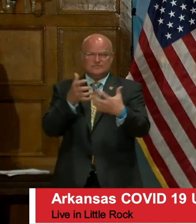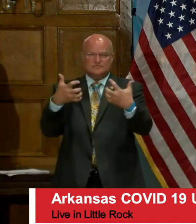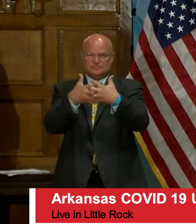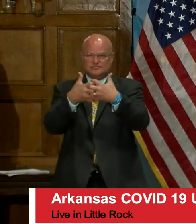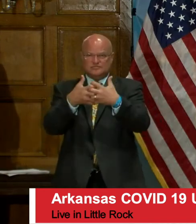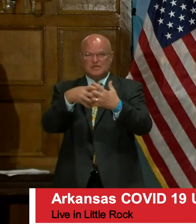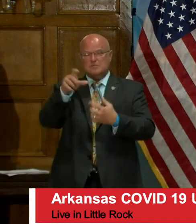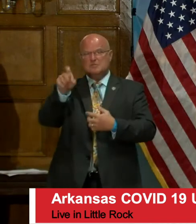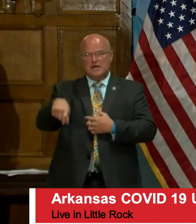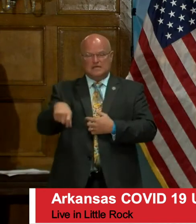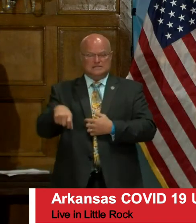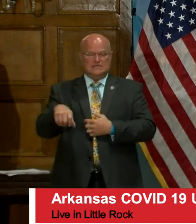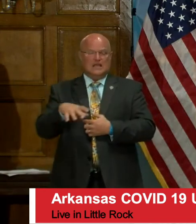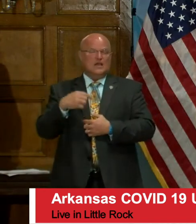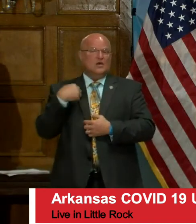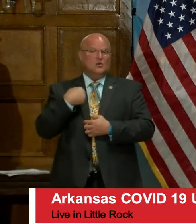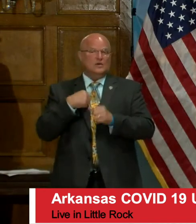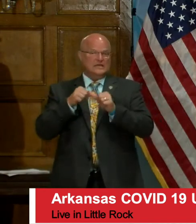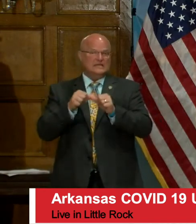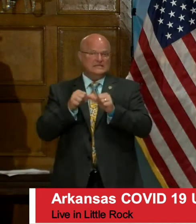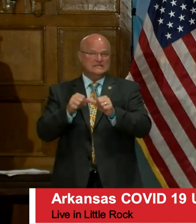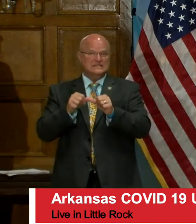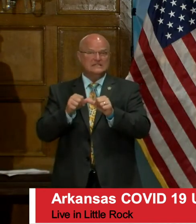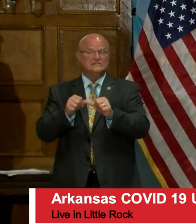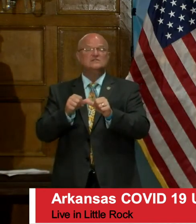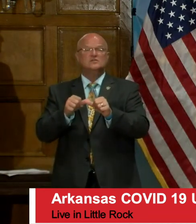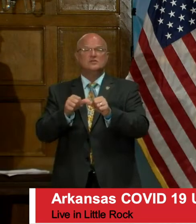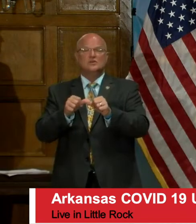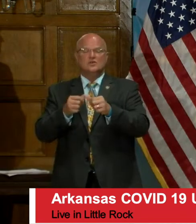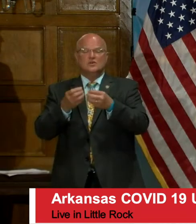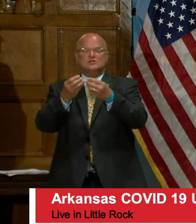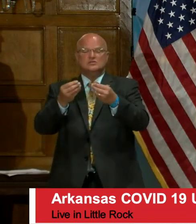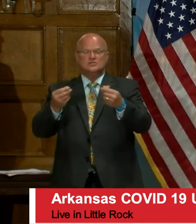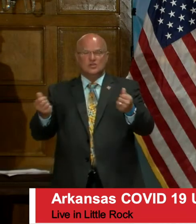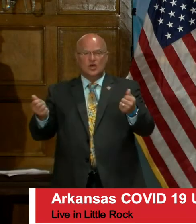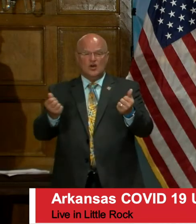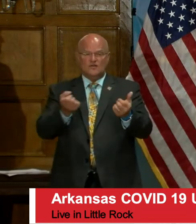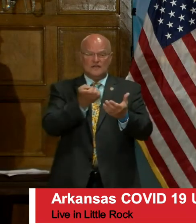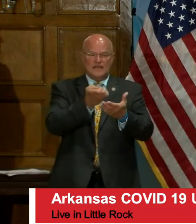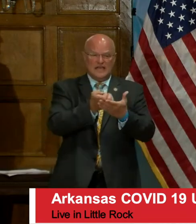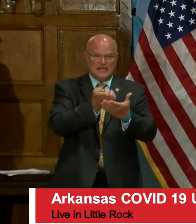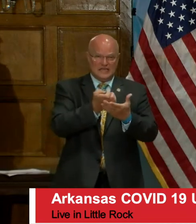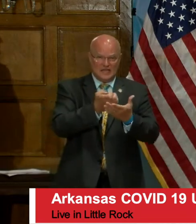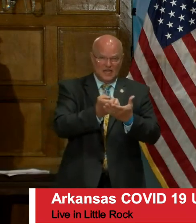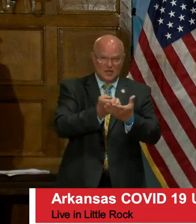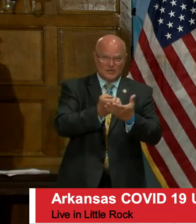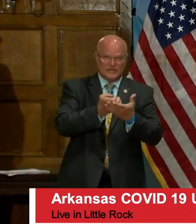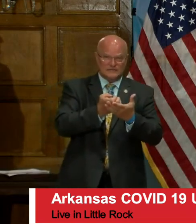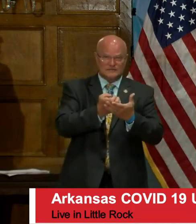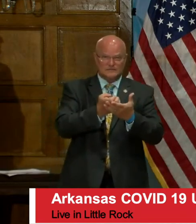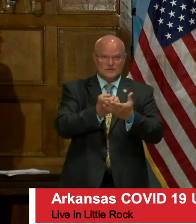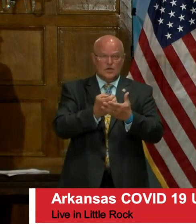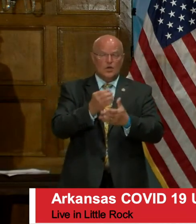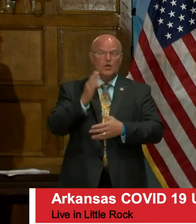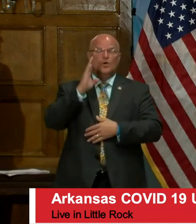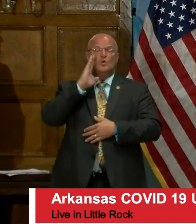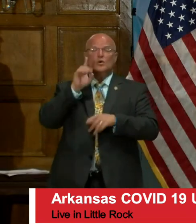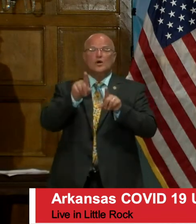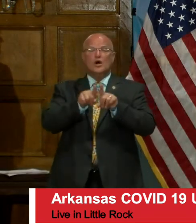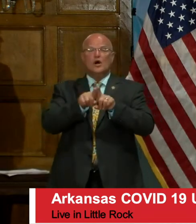crises. And as we continue to try to solve for the economic side, we